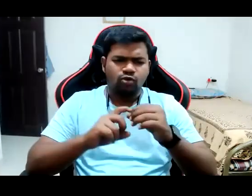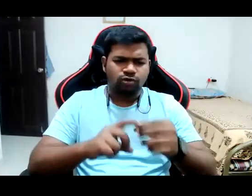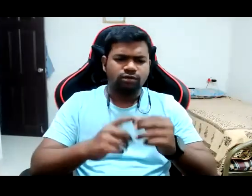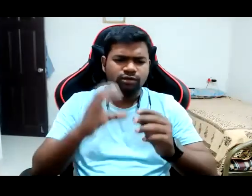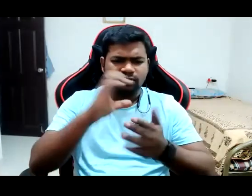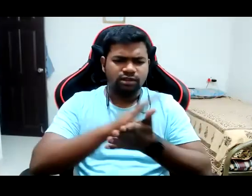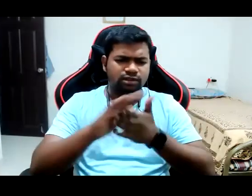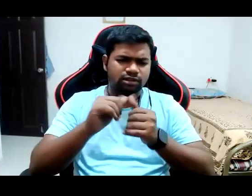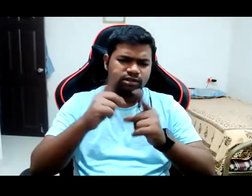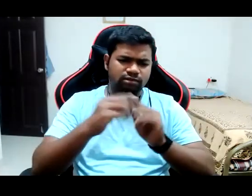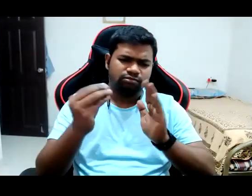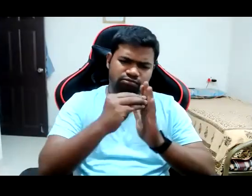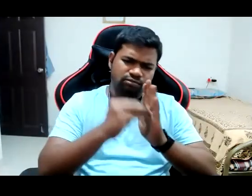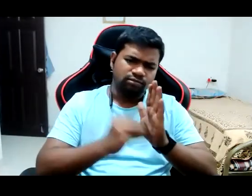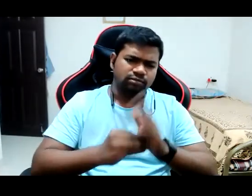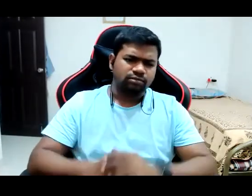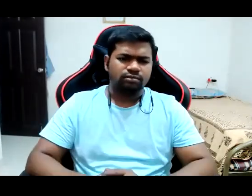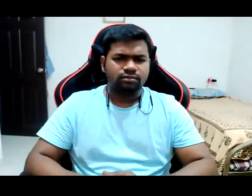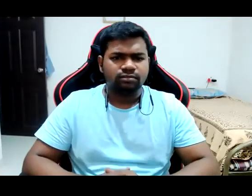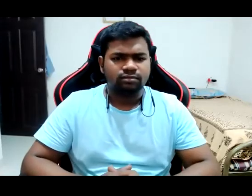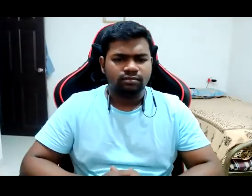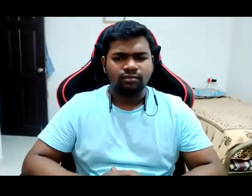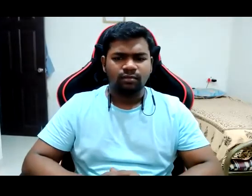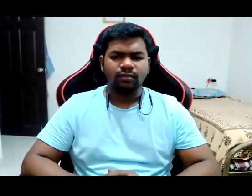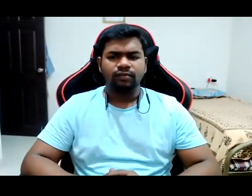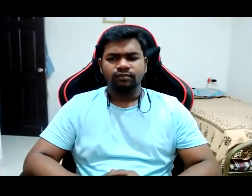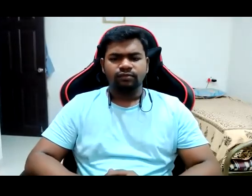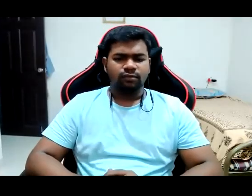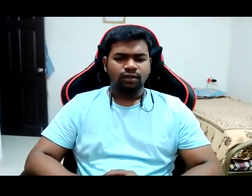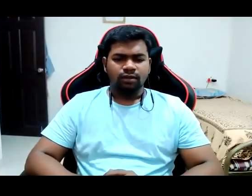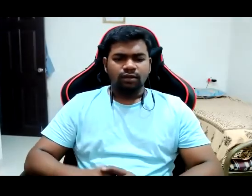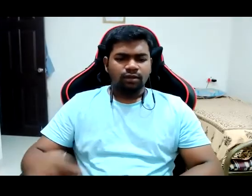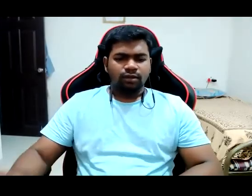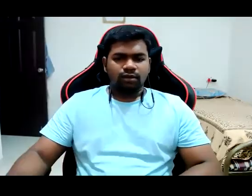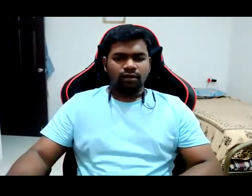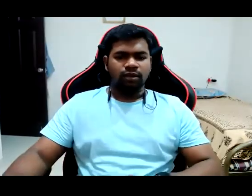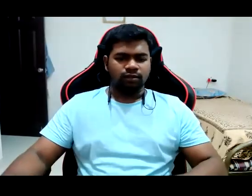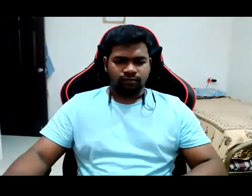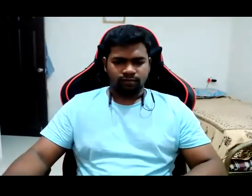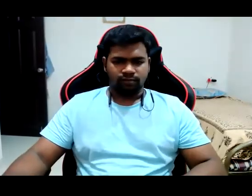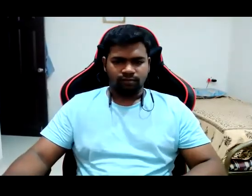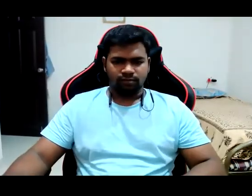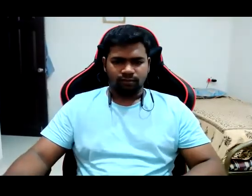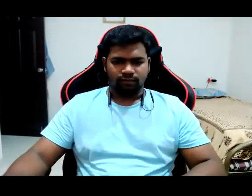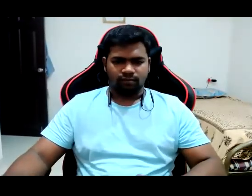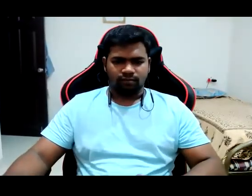necessary for you to speak up. Yeah, if you can try it. You can just put it in the chat, or you can just unmute, whatever works better for you.